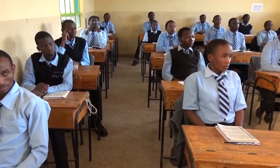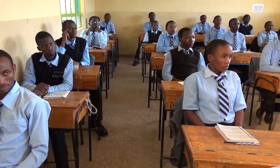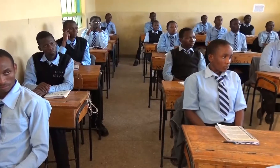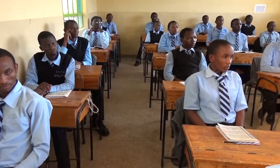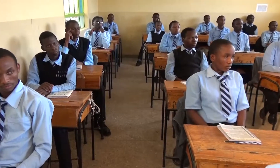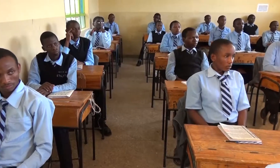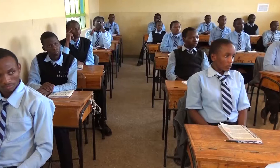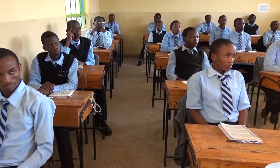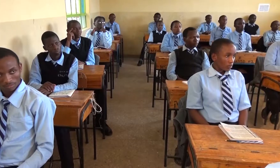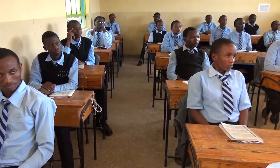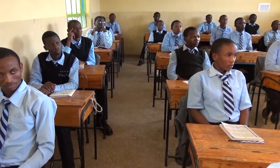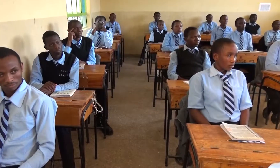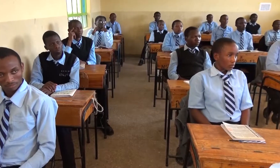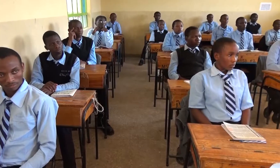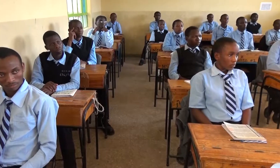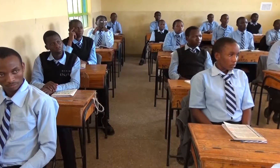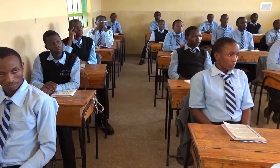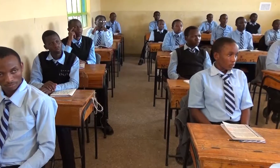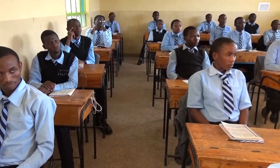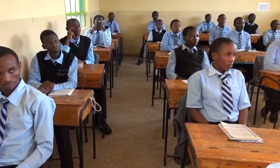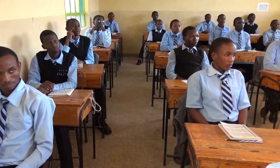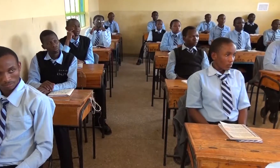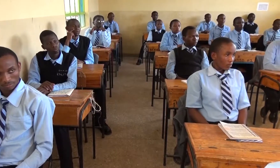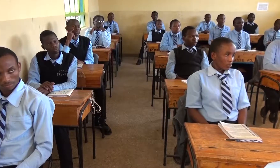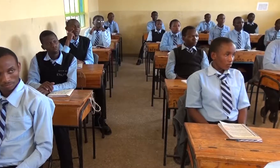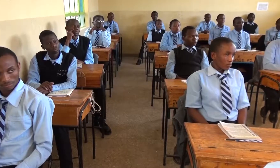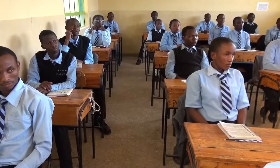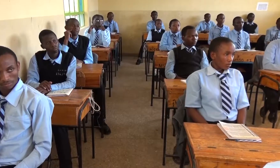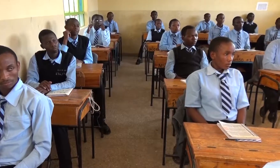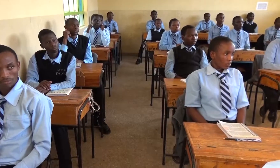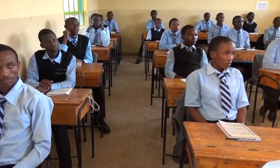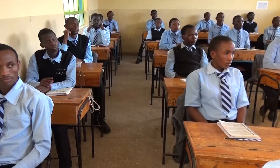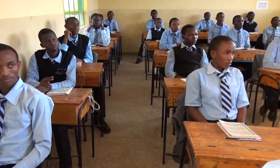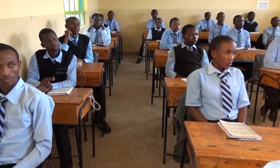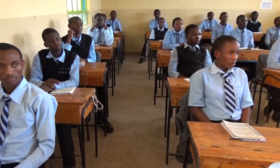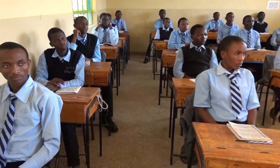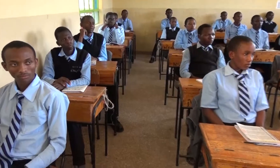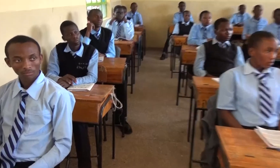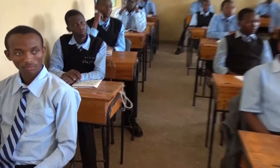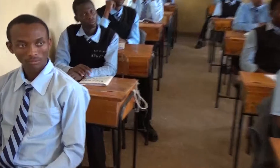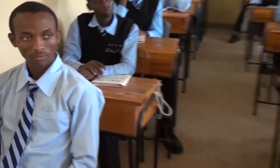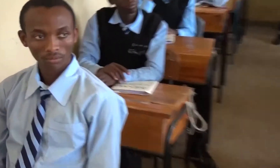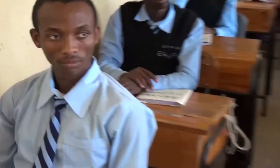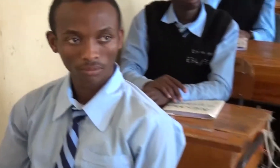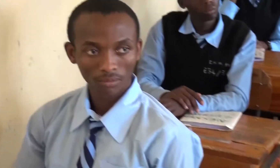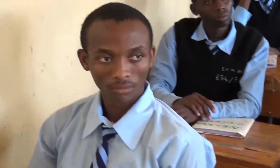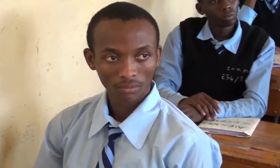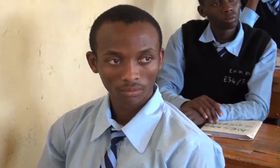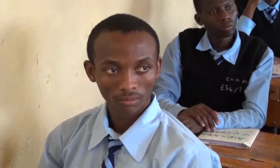to avoid, which other people, maybe they were good people, who they can relate with. So